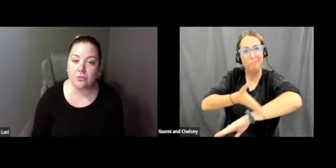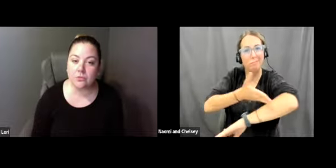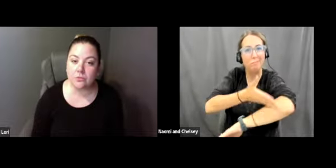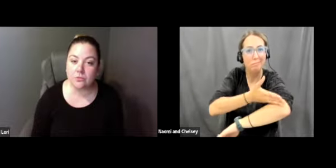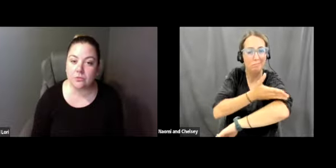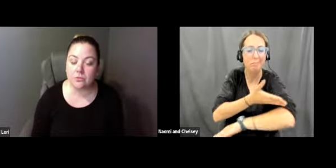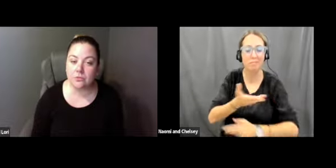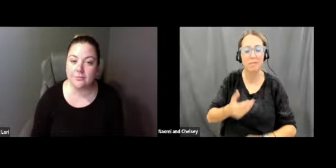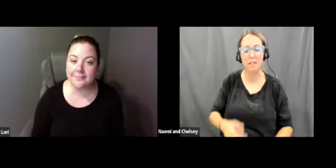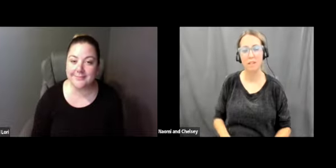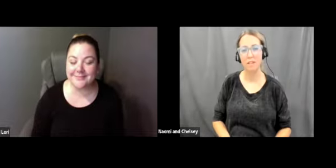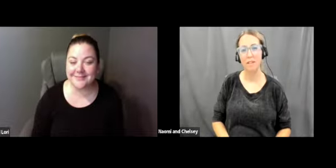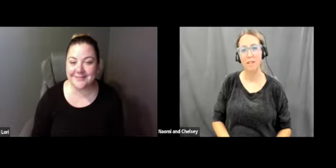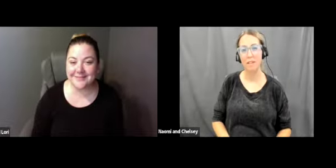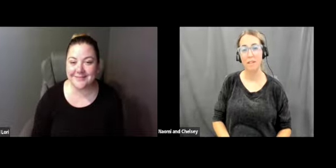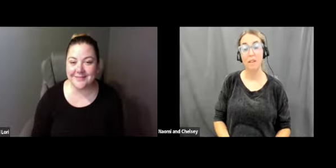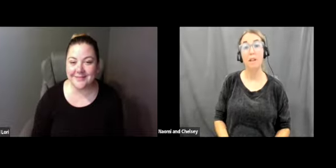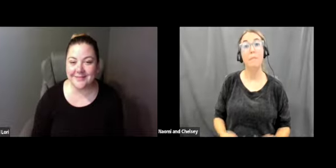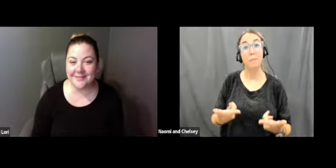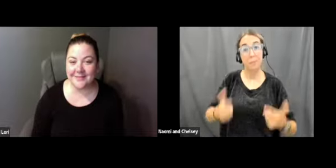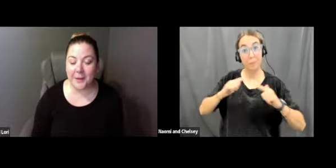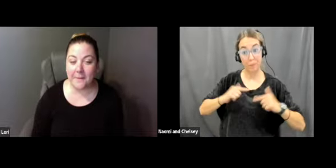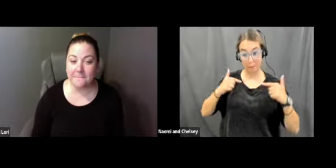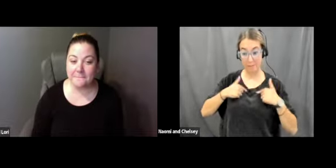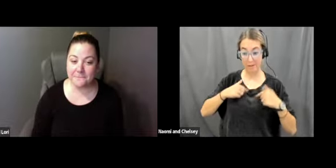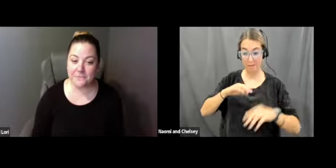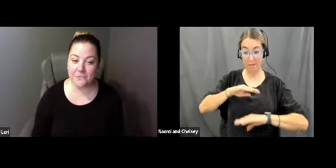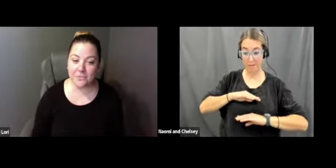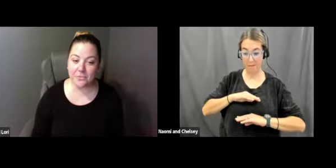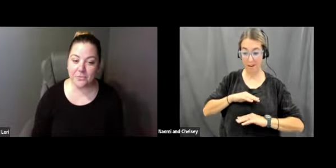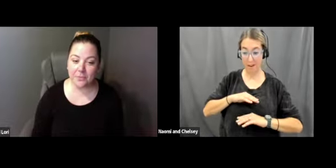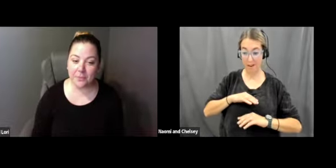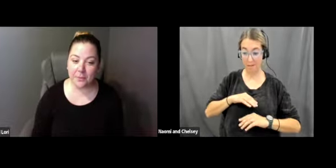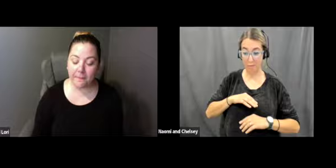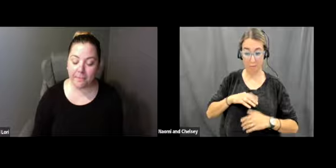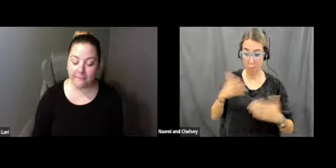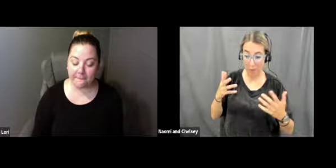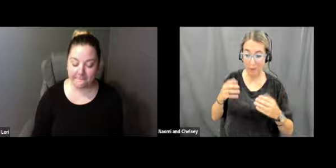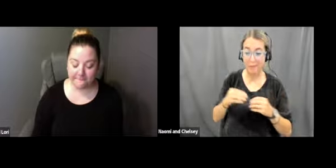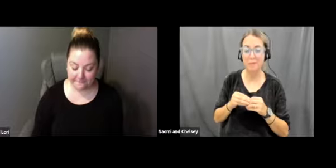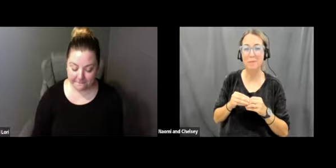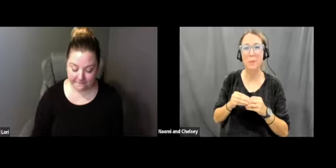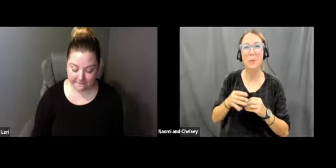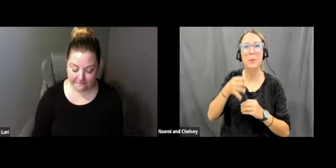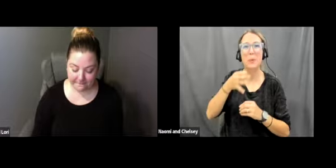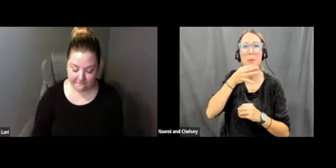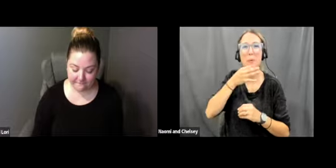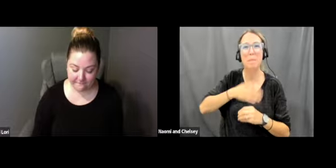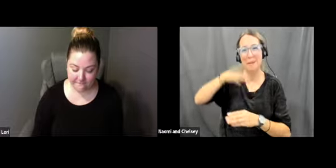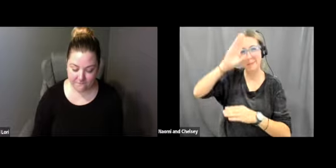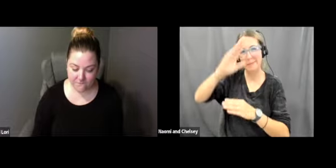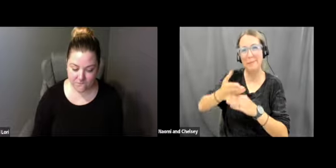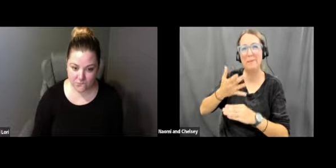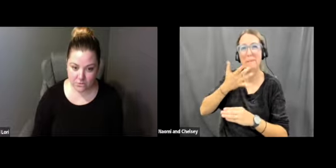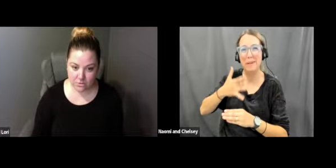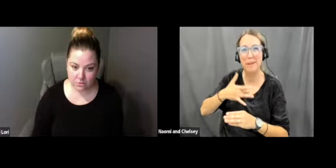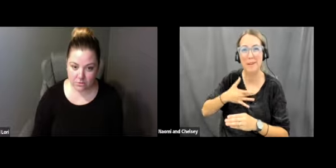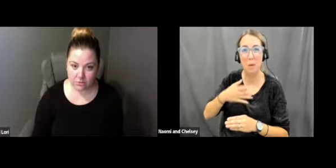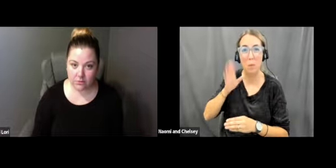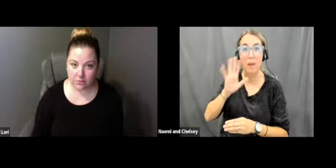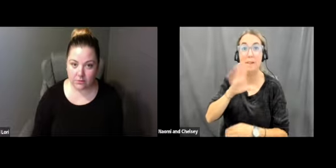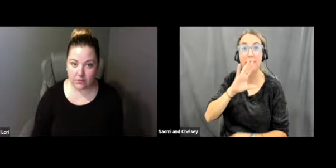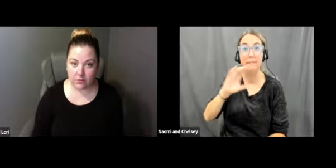is that my son's 10th birthday is coming up in a few days. And first of all, I can't believe that I am about to